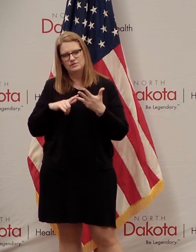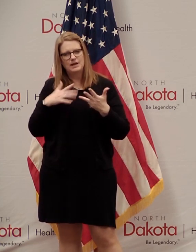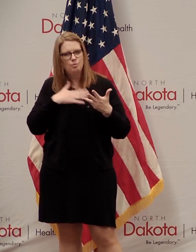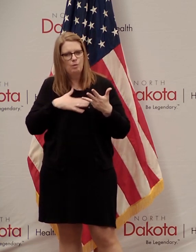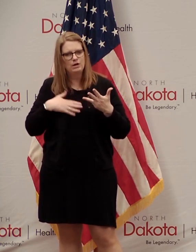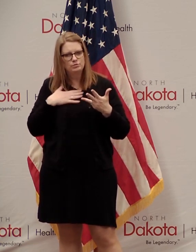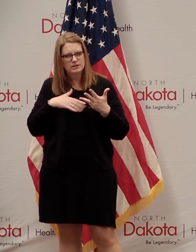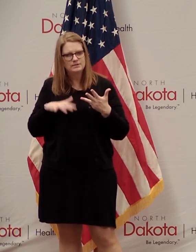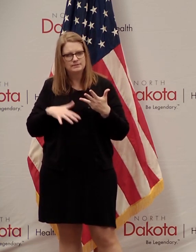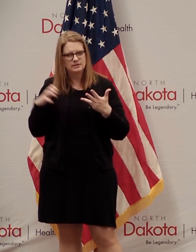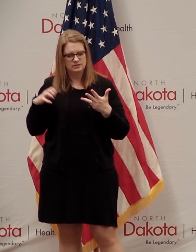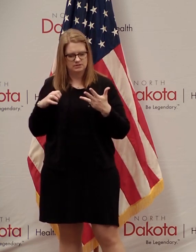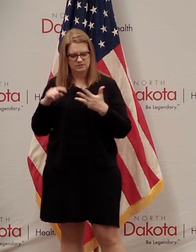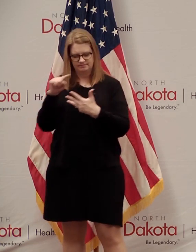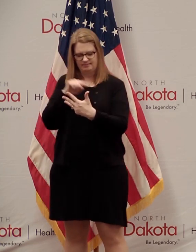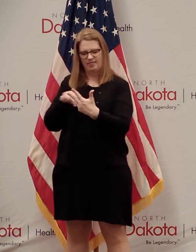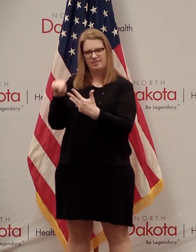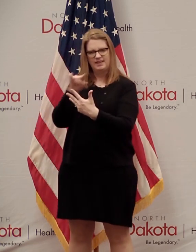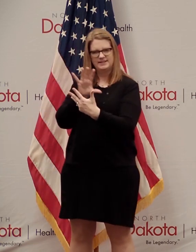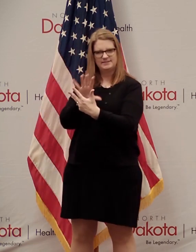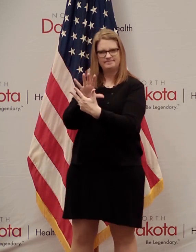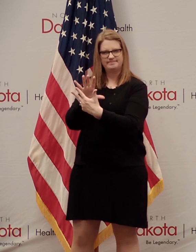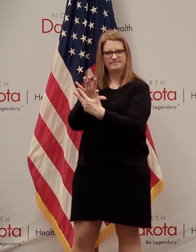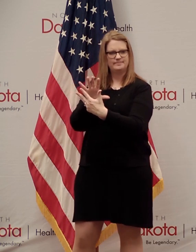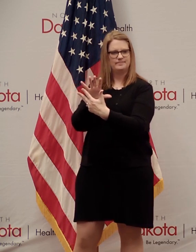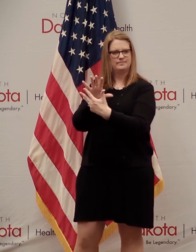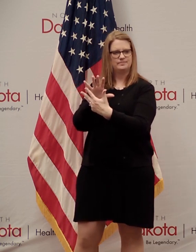centers, which are by their very nature